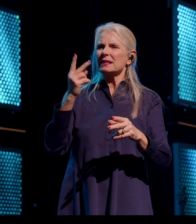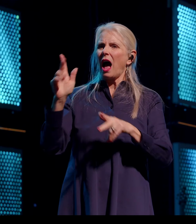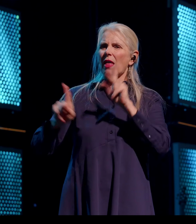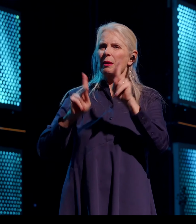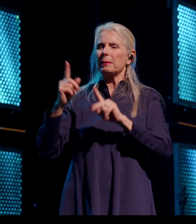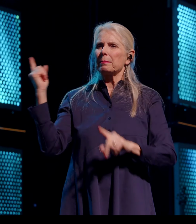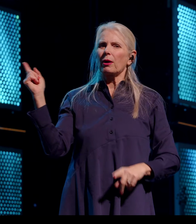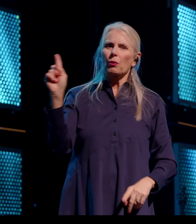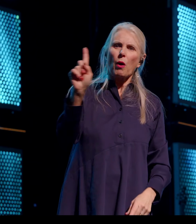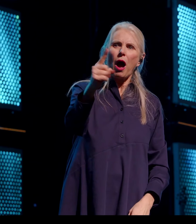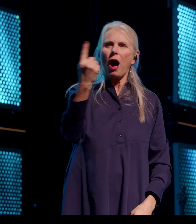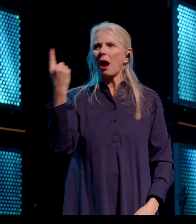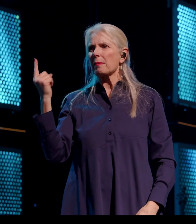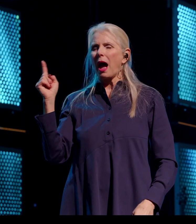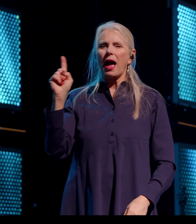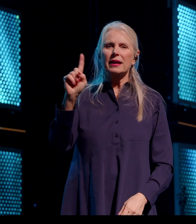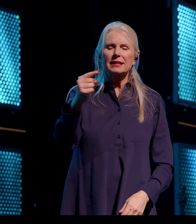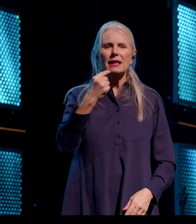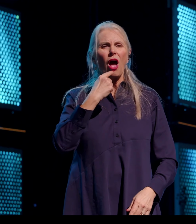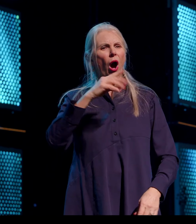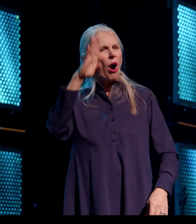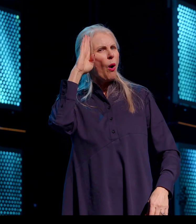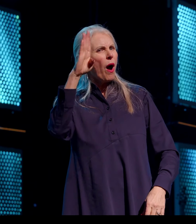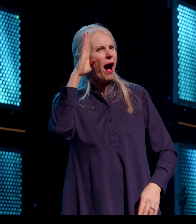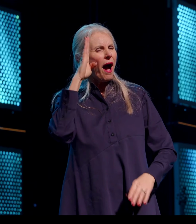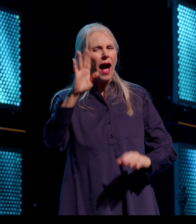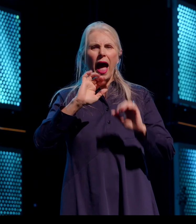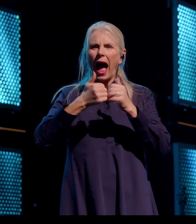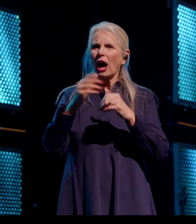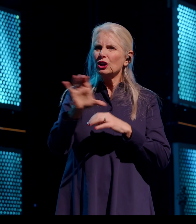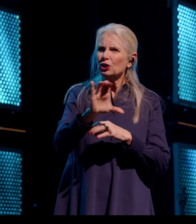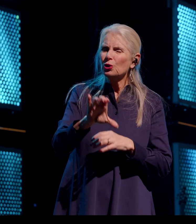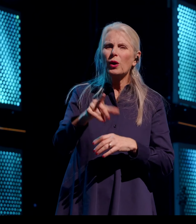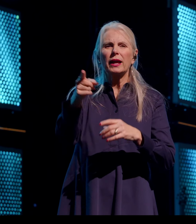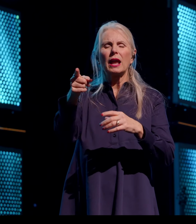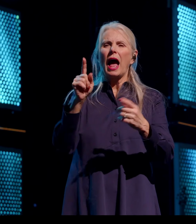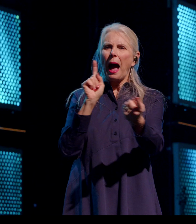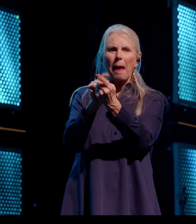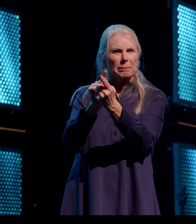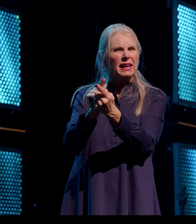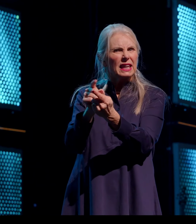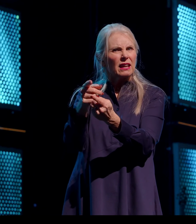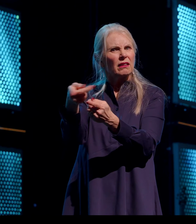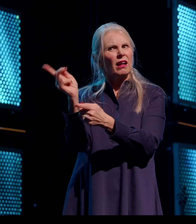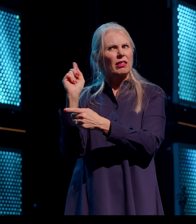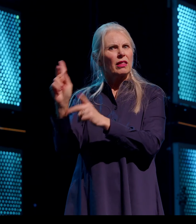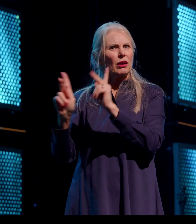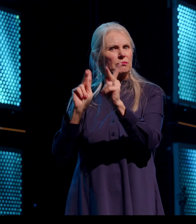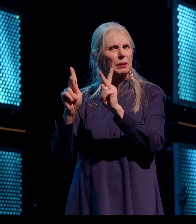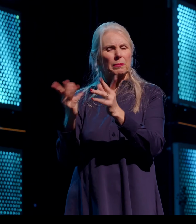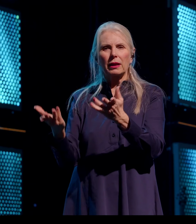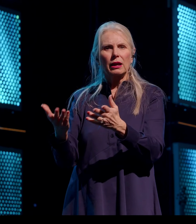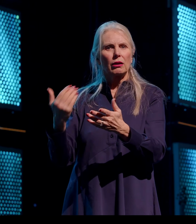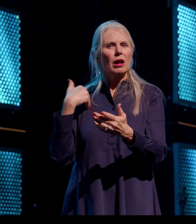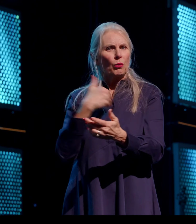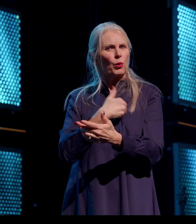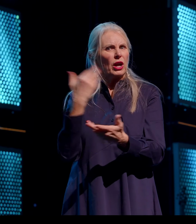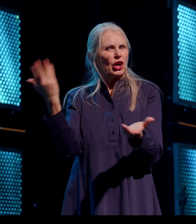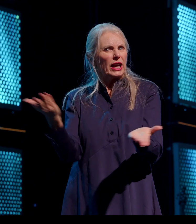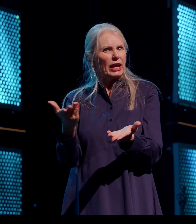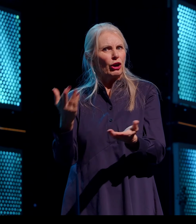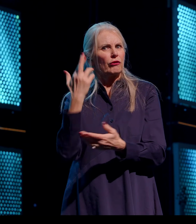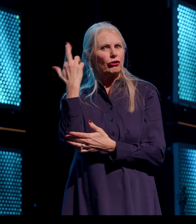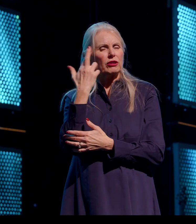how you guys doing? We're the Bartoses. We just moved in." And Adrian's like, "Phil, what are you doing?" He's like, "We're here for a reason, Adrian. We're